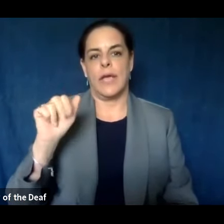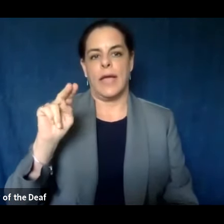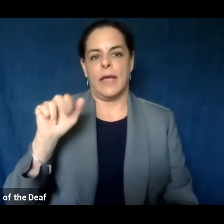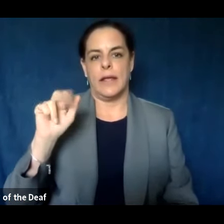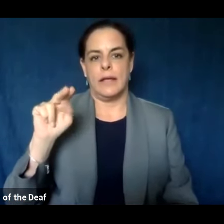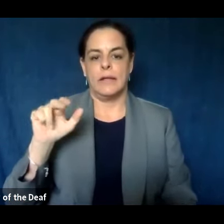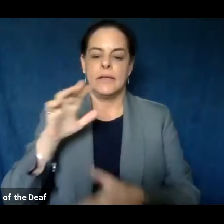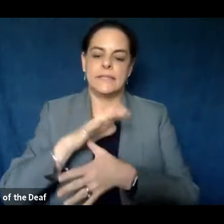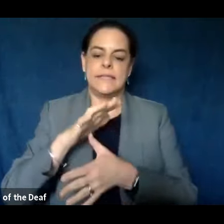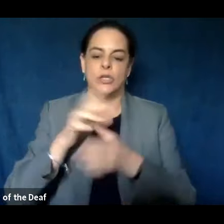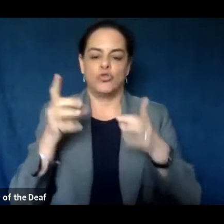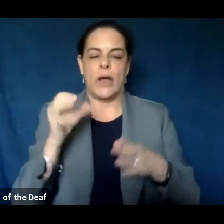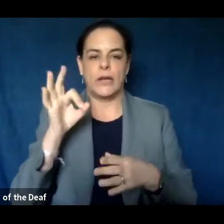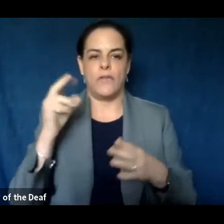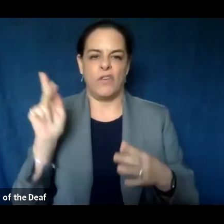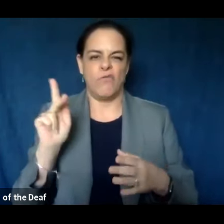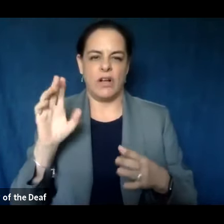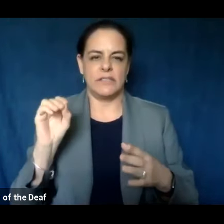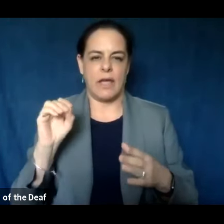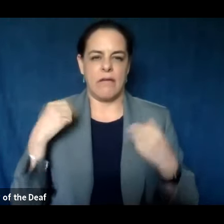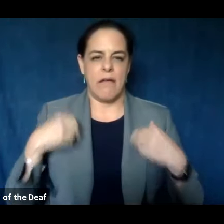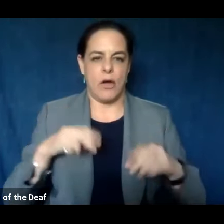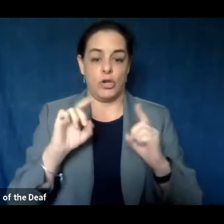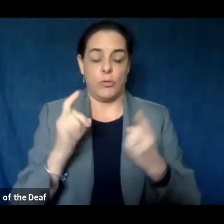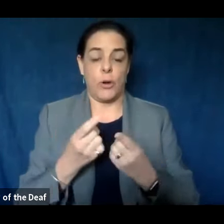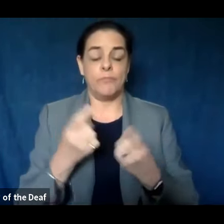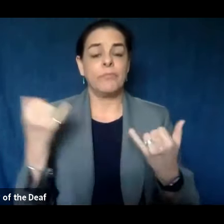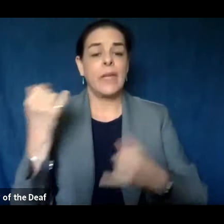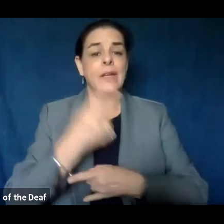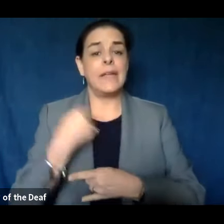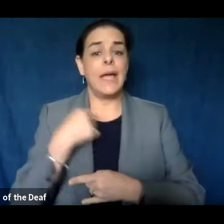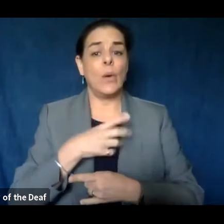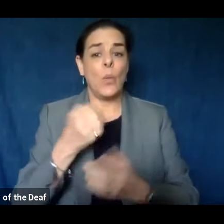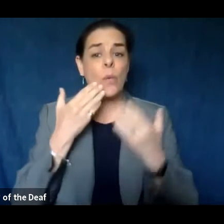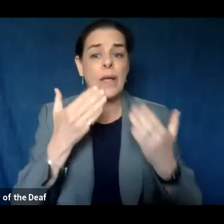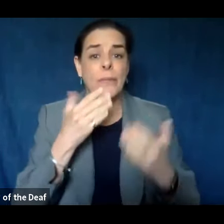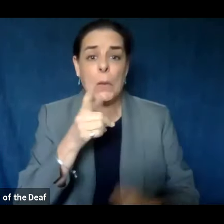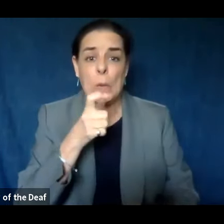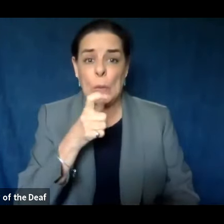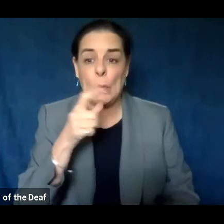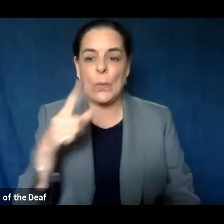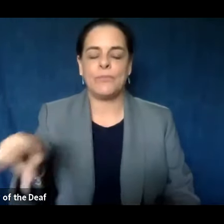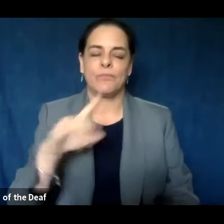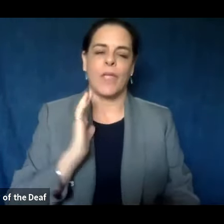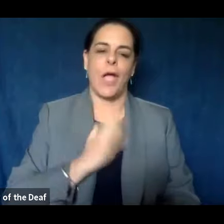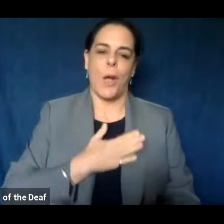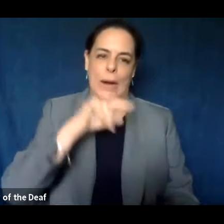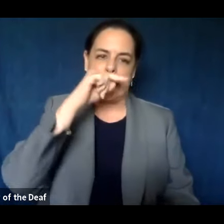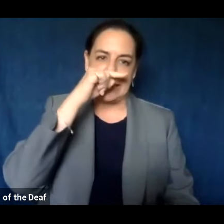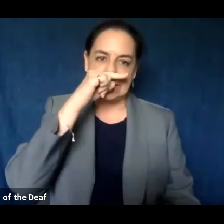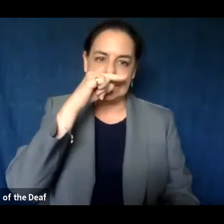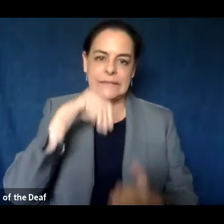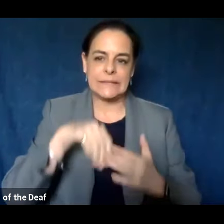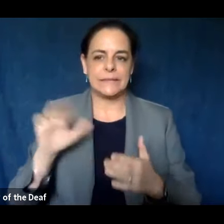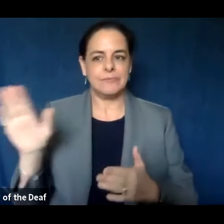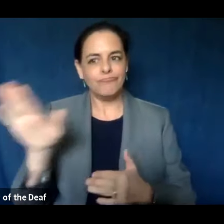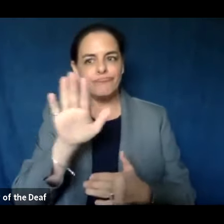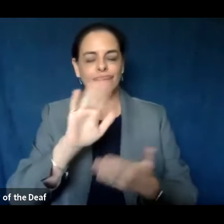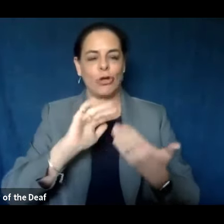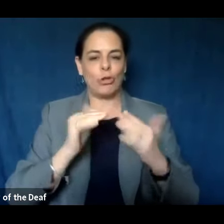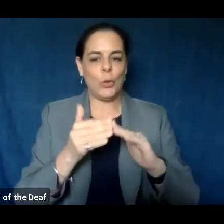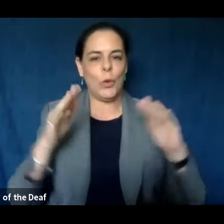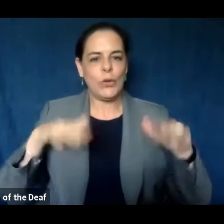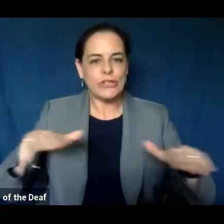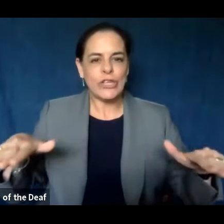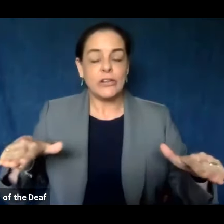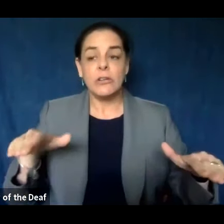Department. Our moment of gratitude today is dedicated to our kids, the kids in our community, who, like the rest of